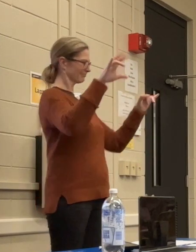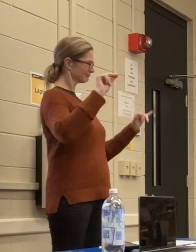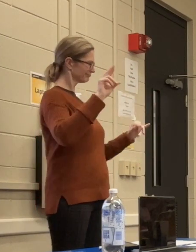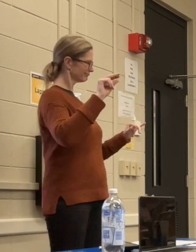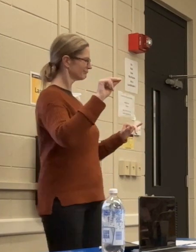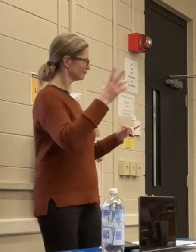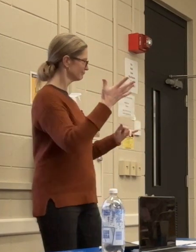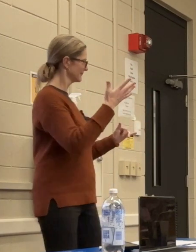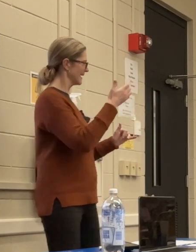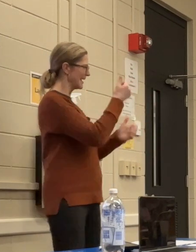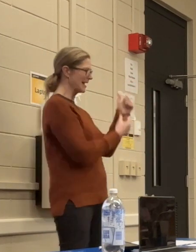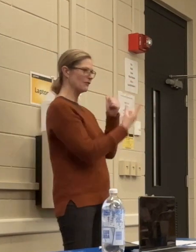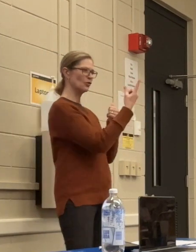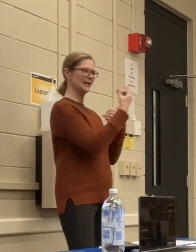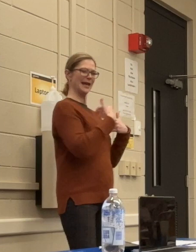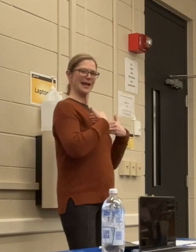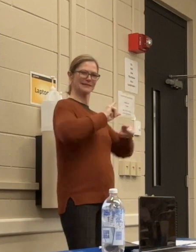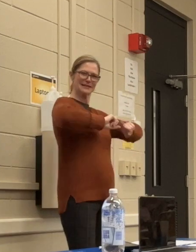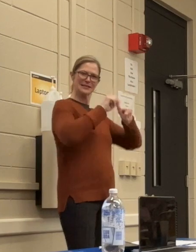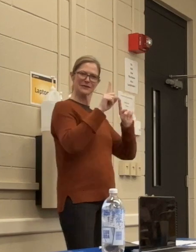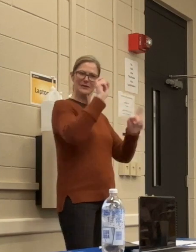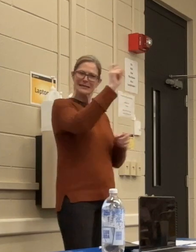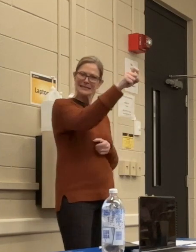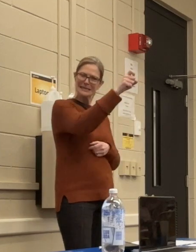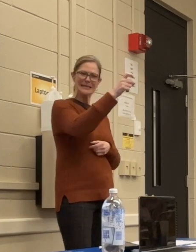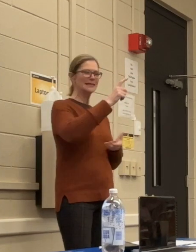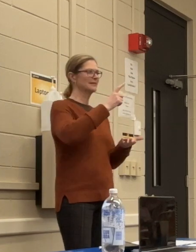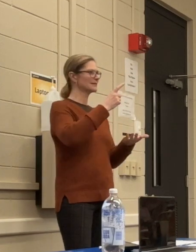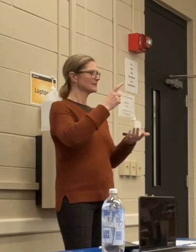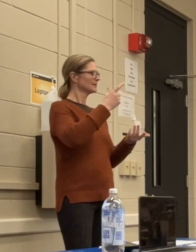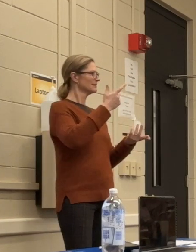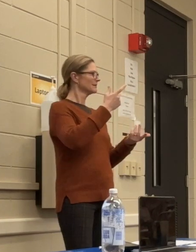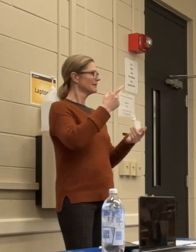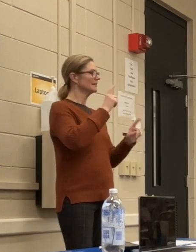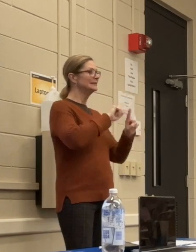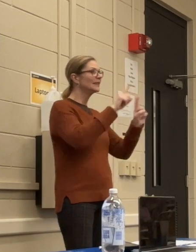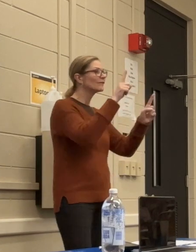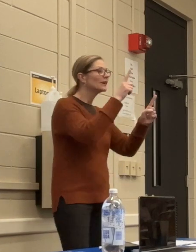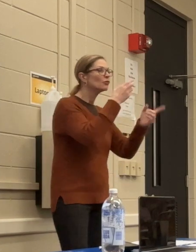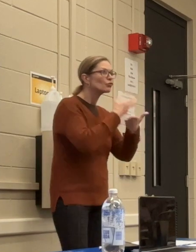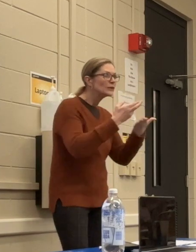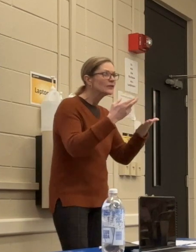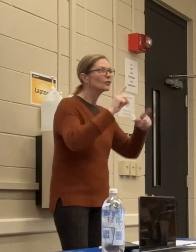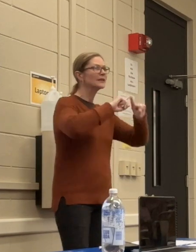We are not all going to look the same. This is not a cookie cutter process.